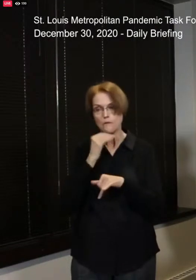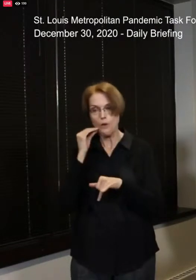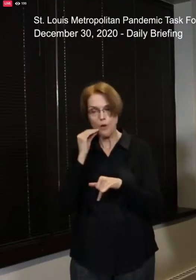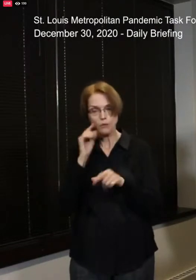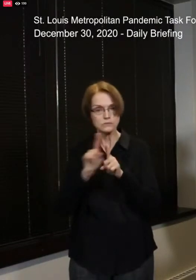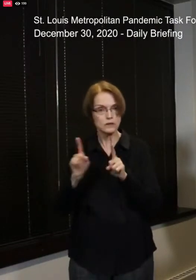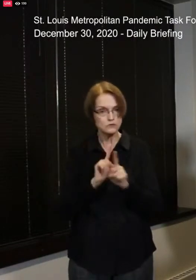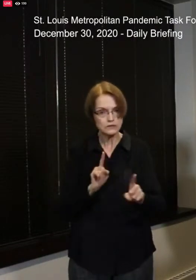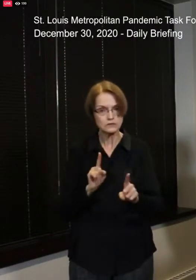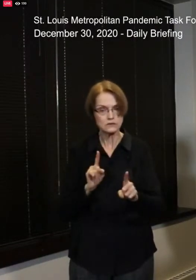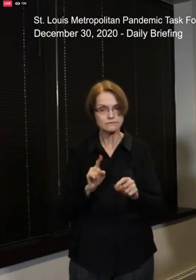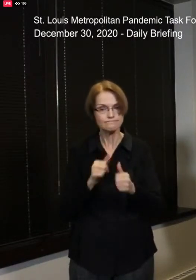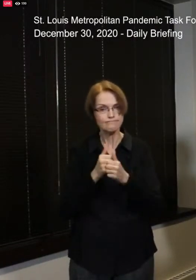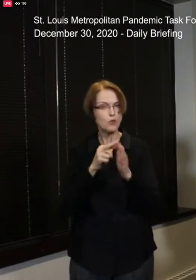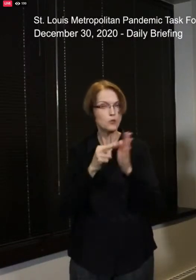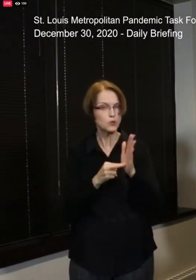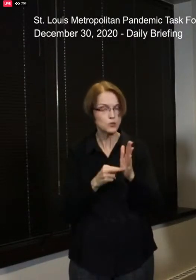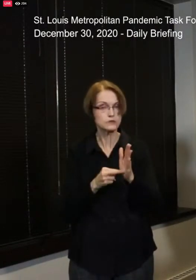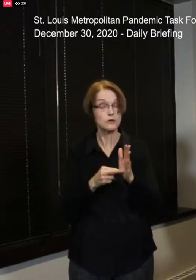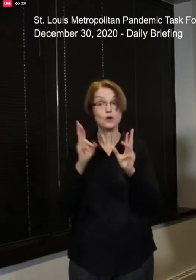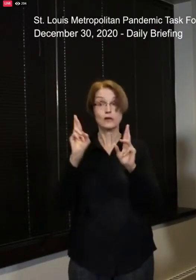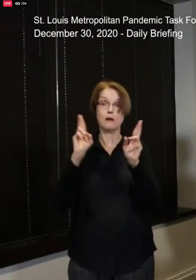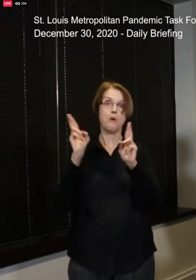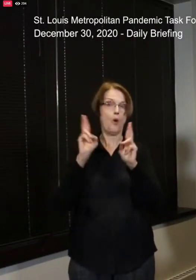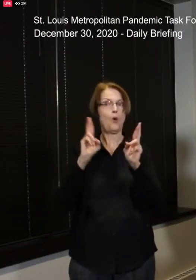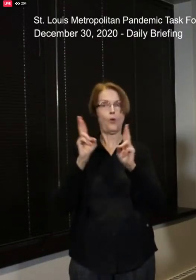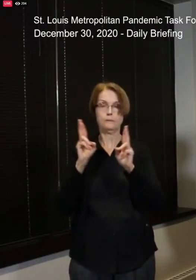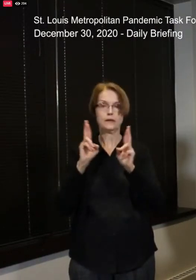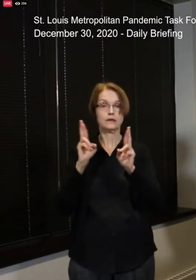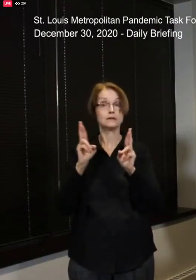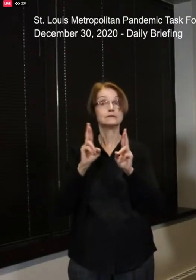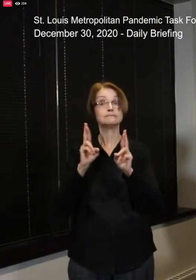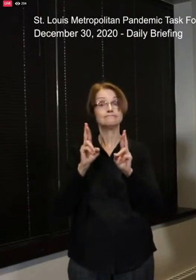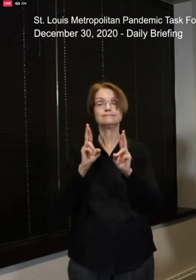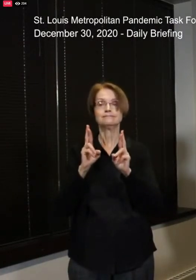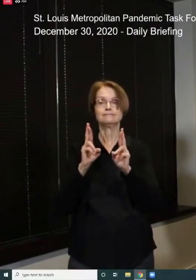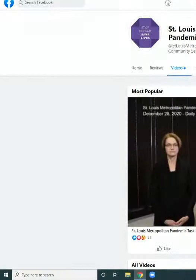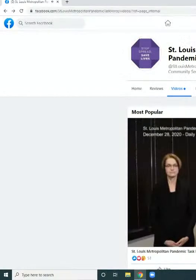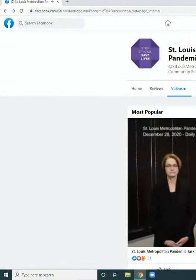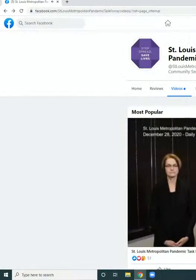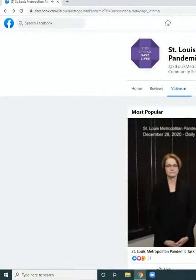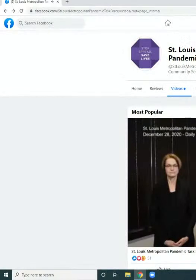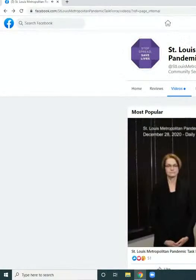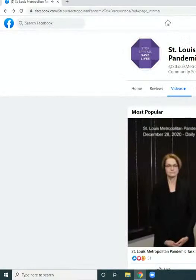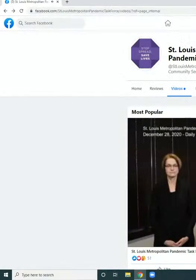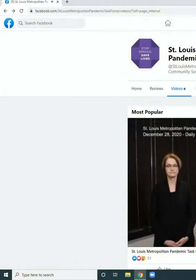things. And so I'm hopeful that we won't see a huge spike, but we'll wait and see.